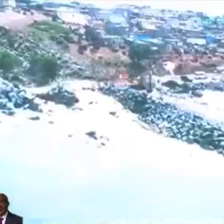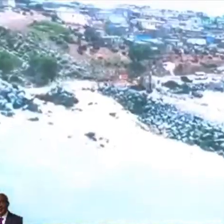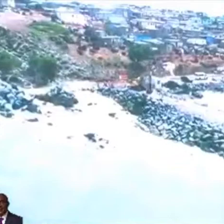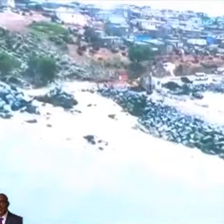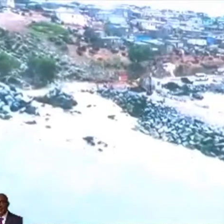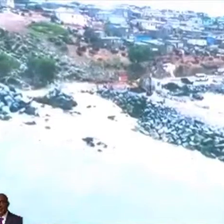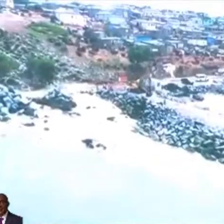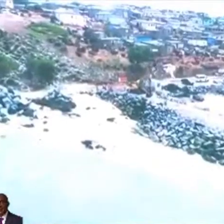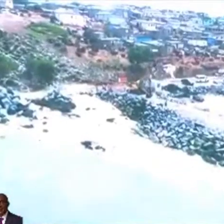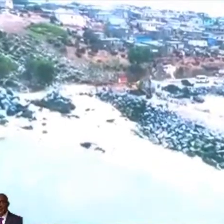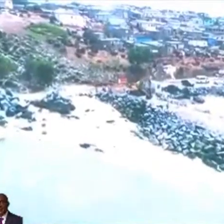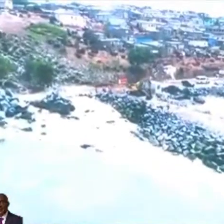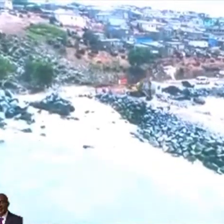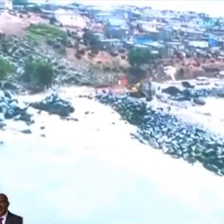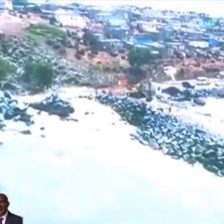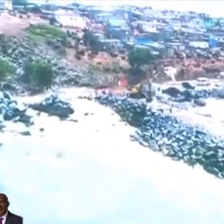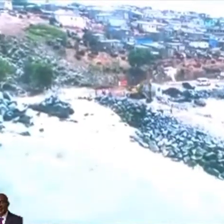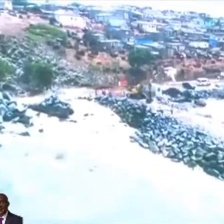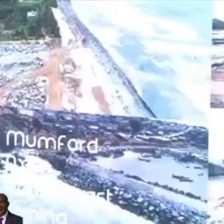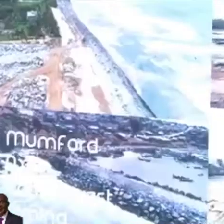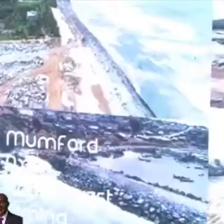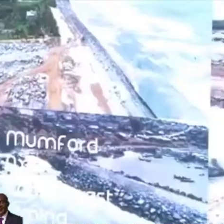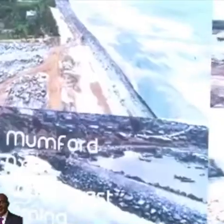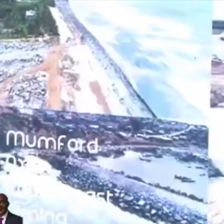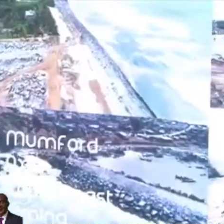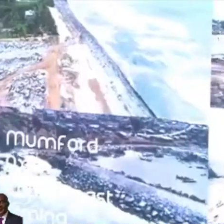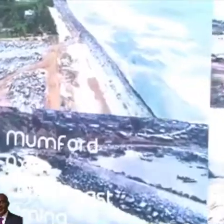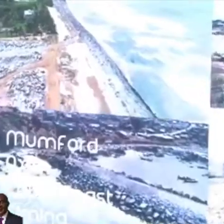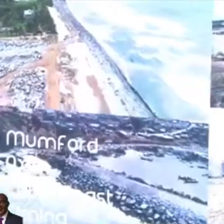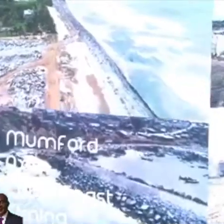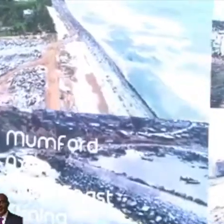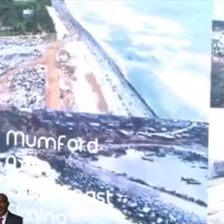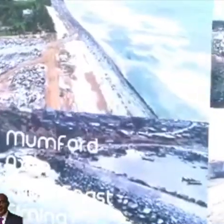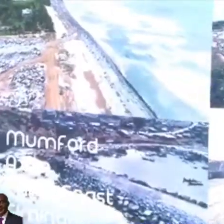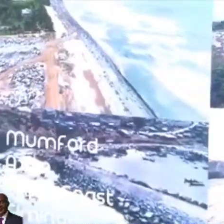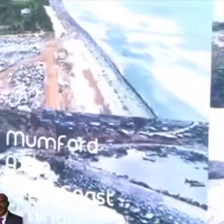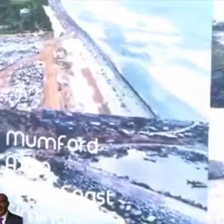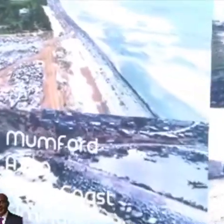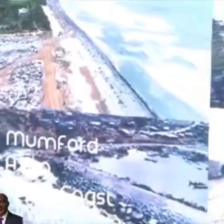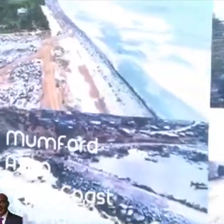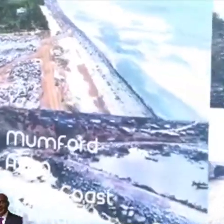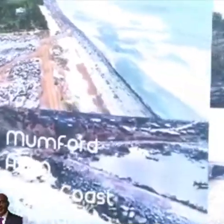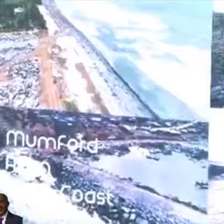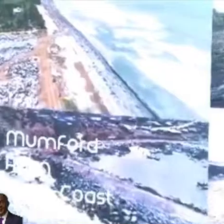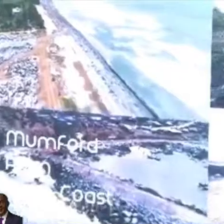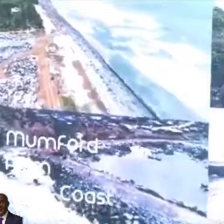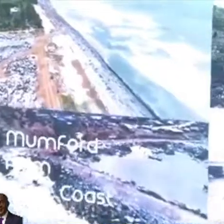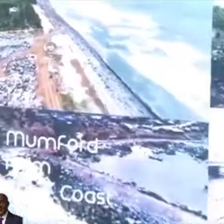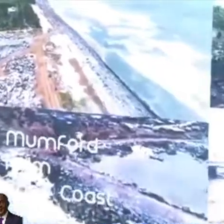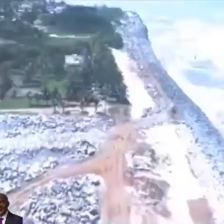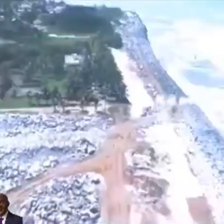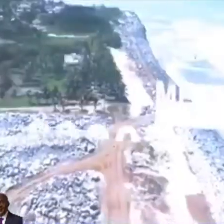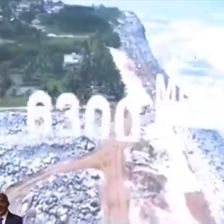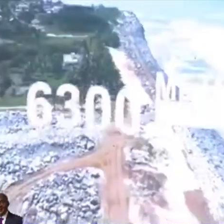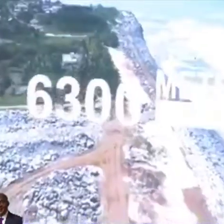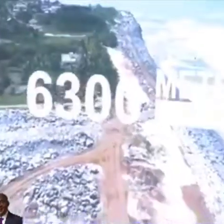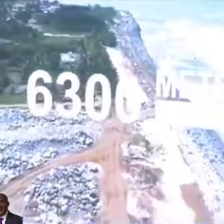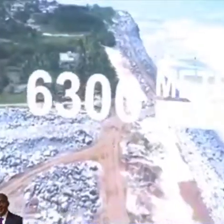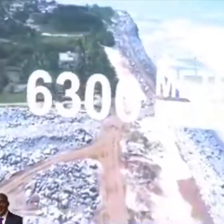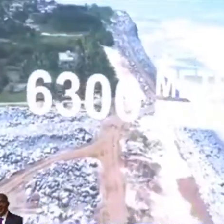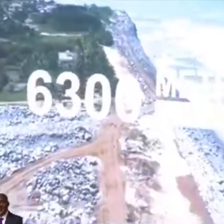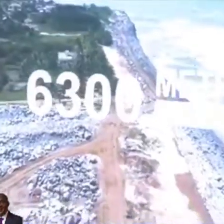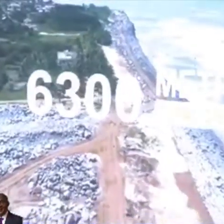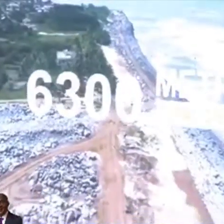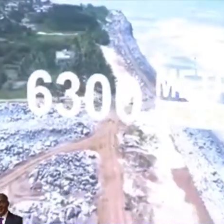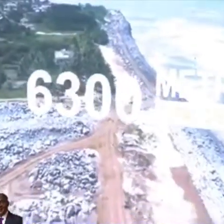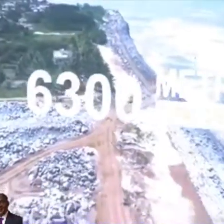Like this one here in Anomabo, the government has built 4 more in different towns along the coast, with a total distance of